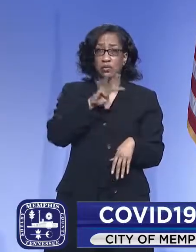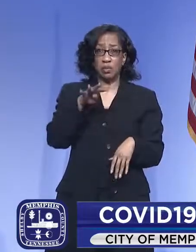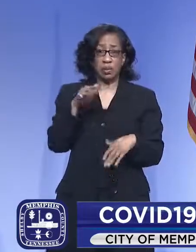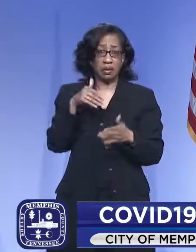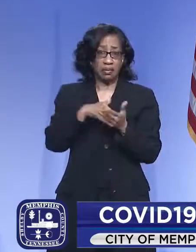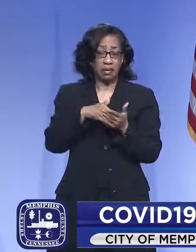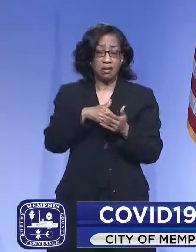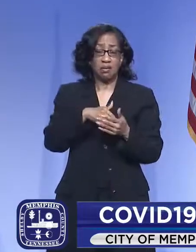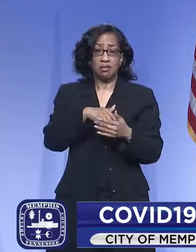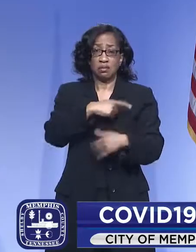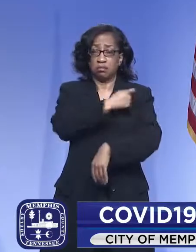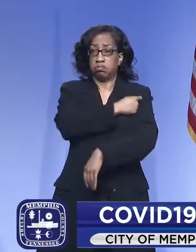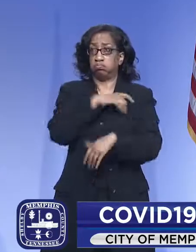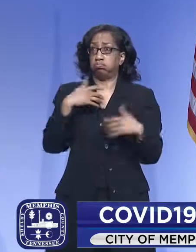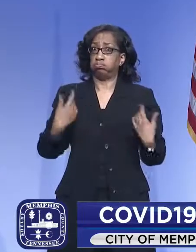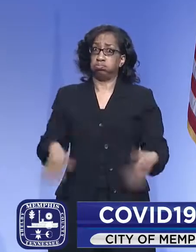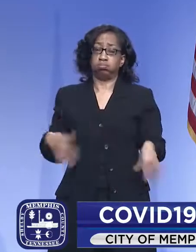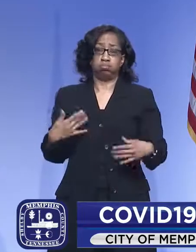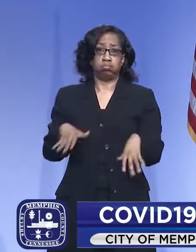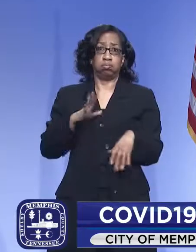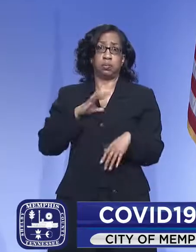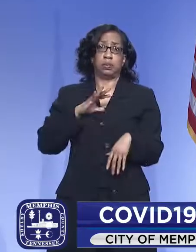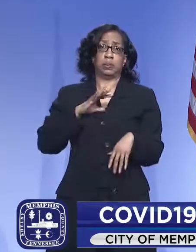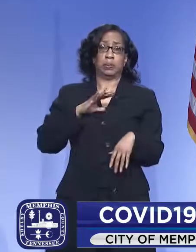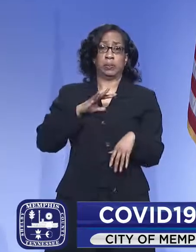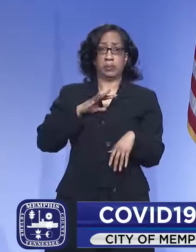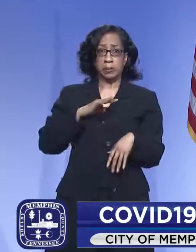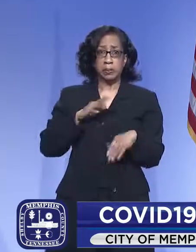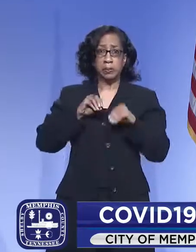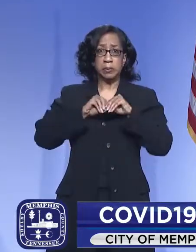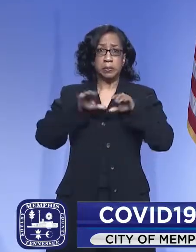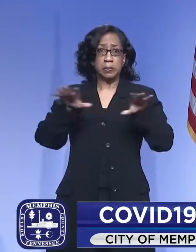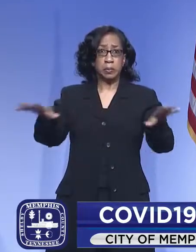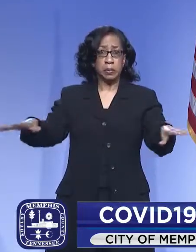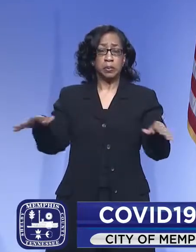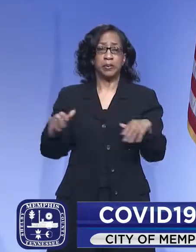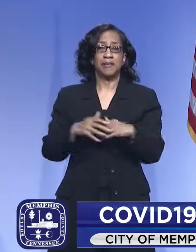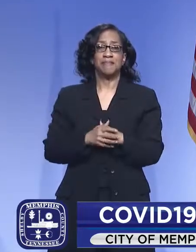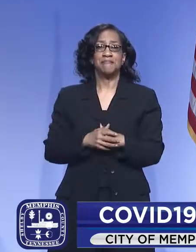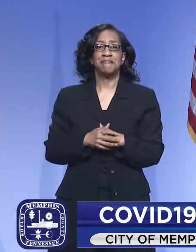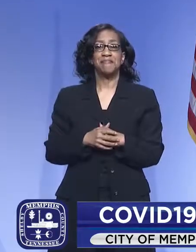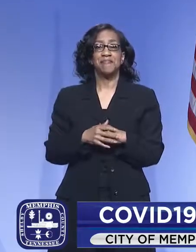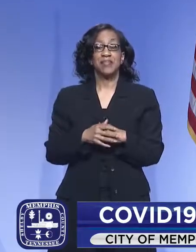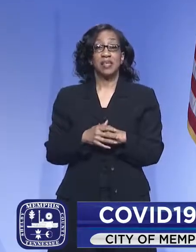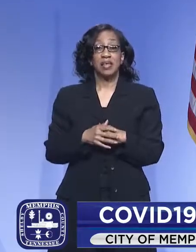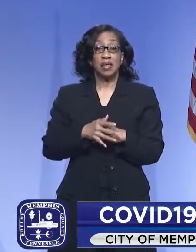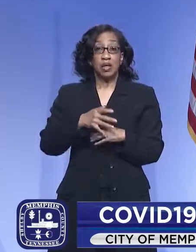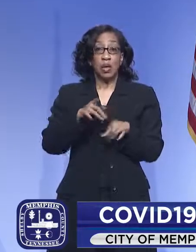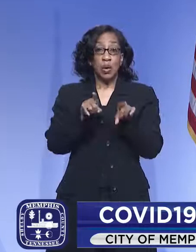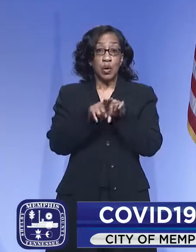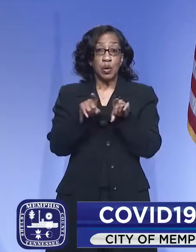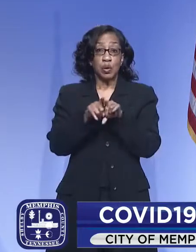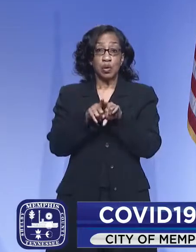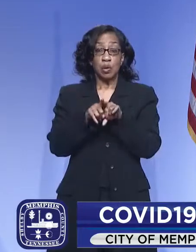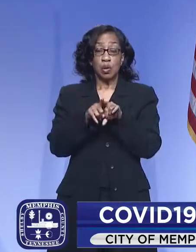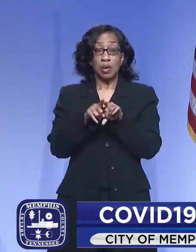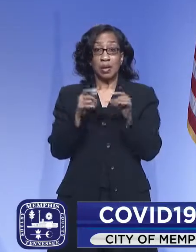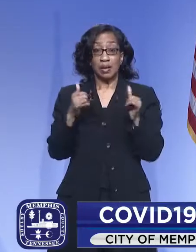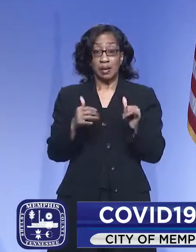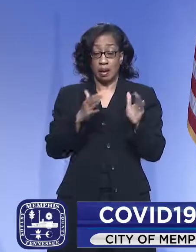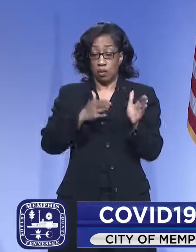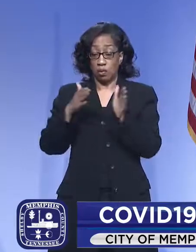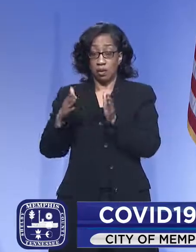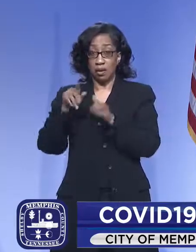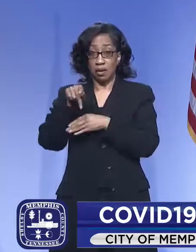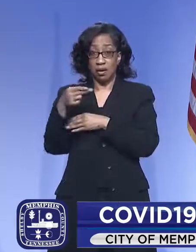last 7 days, which is a high watermark for our distribution of vaccines. But as we open up to all phases and